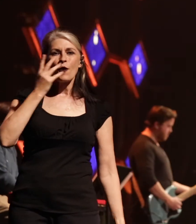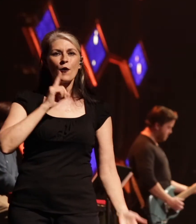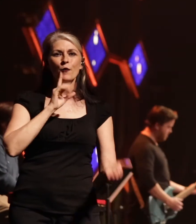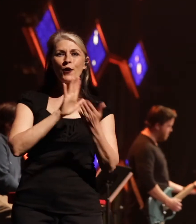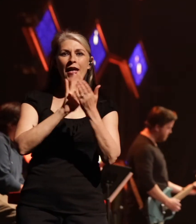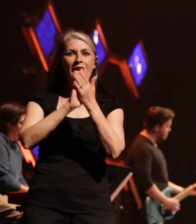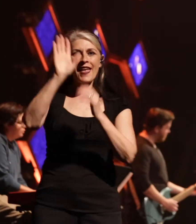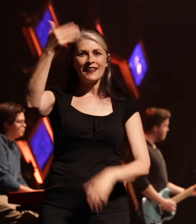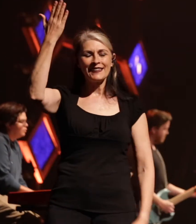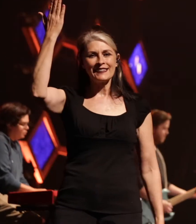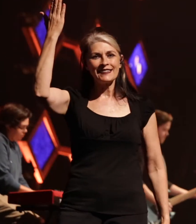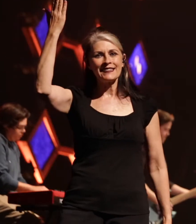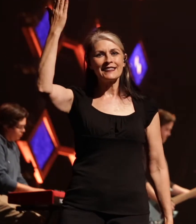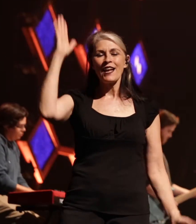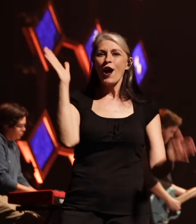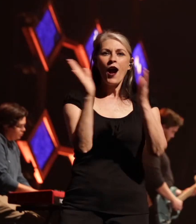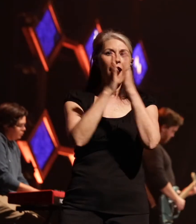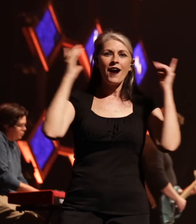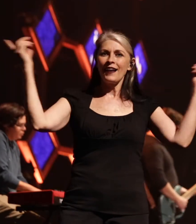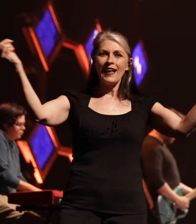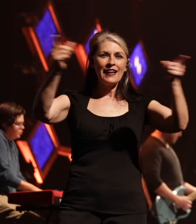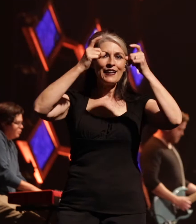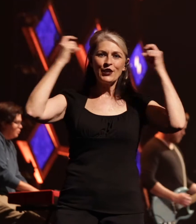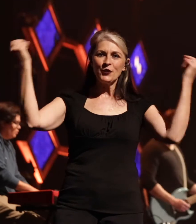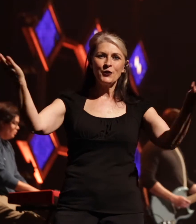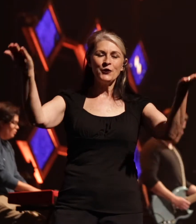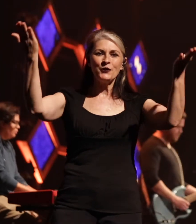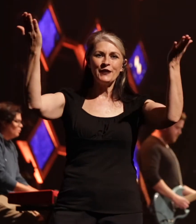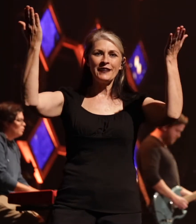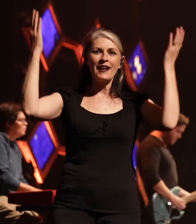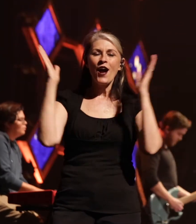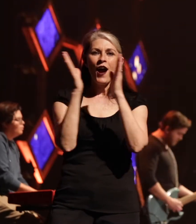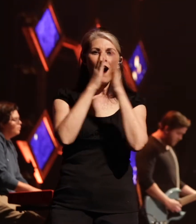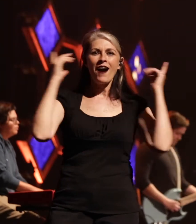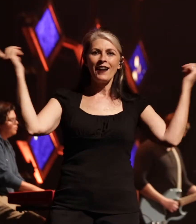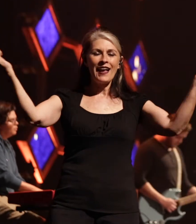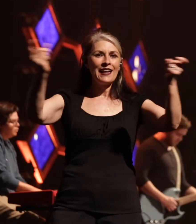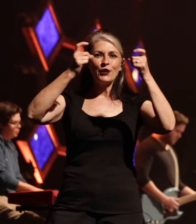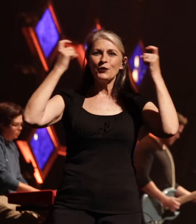Hallelujah.